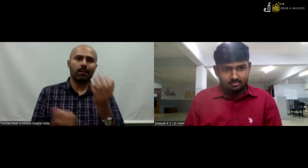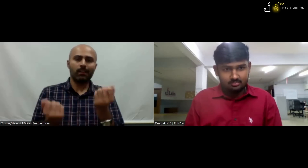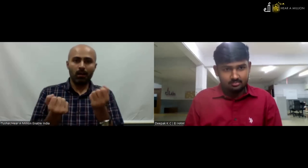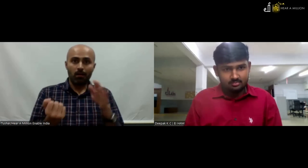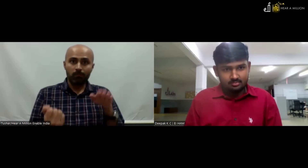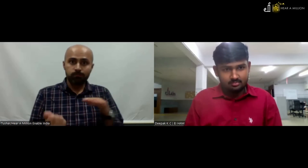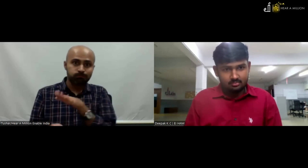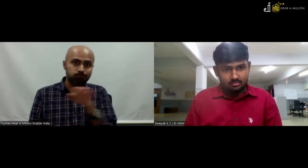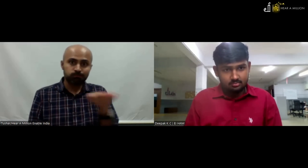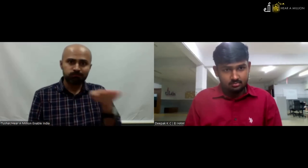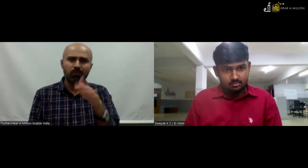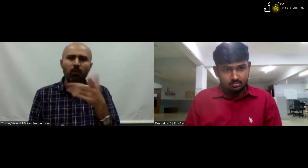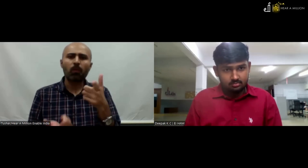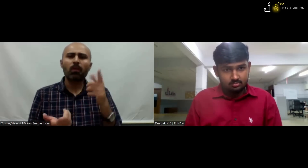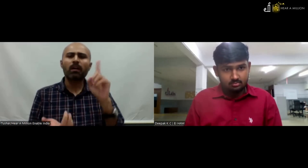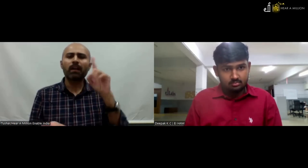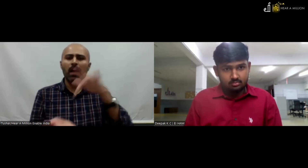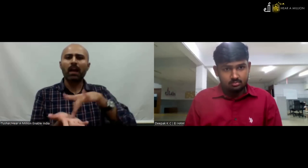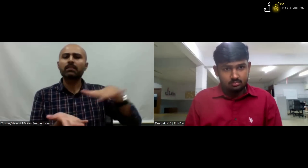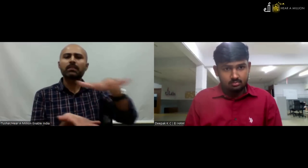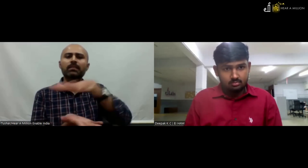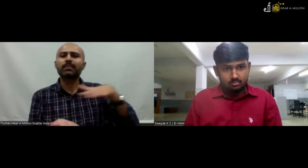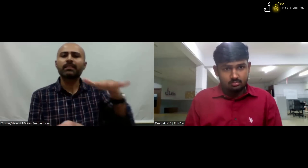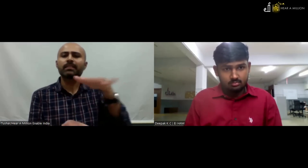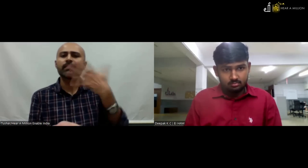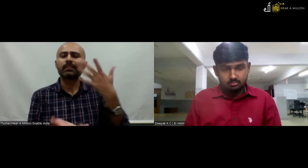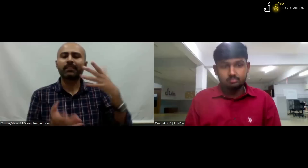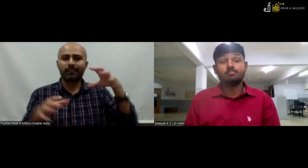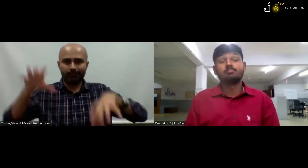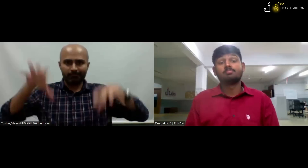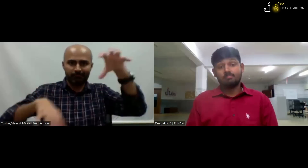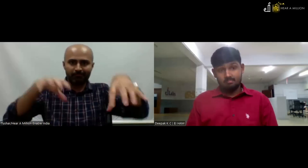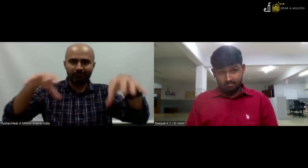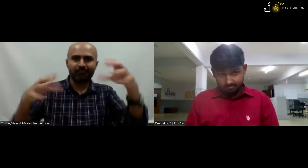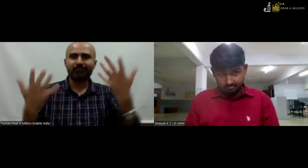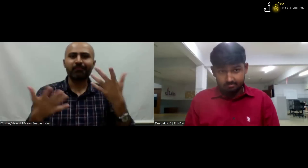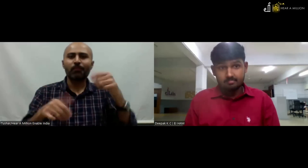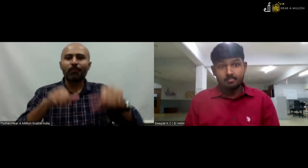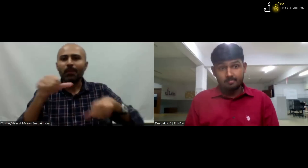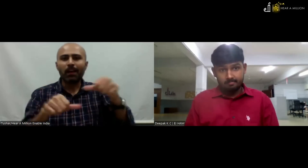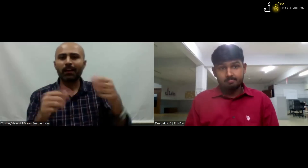for explaining. Let me have one more question to you.